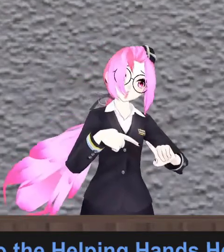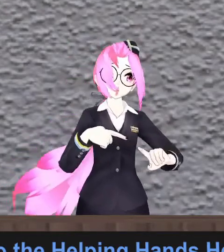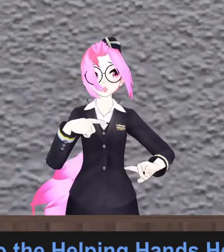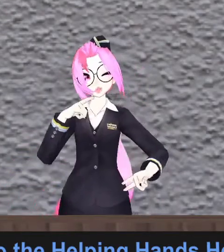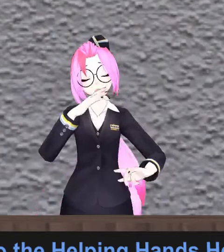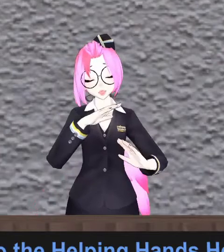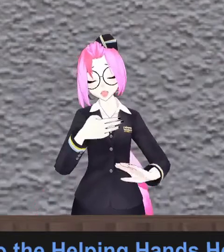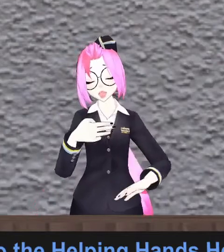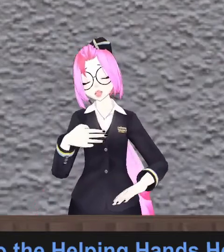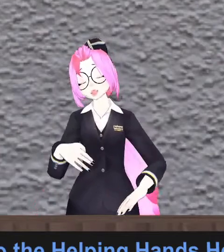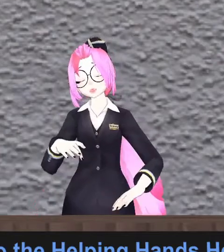to the